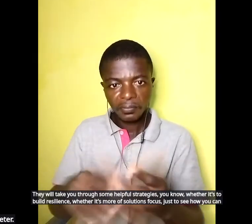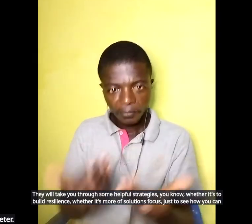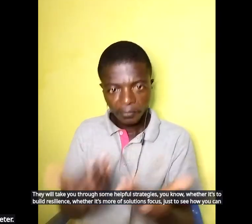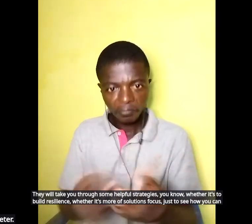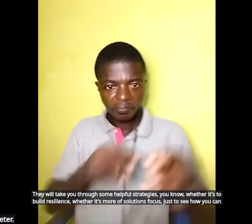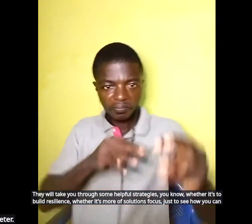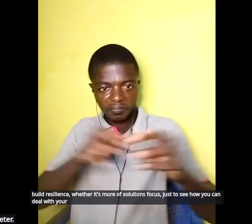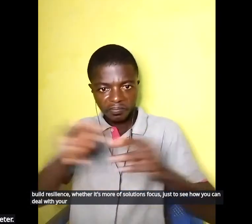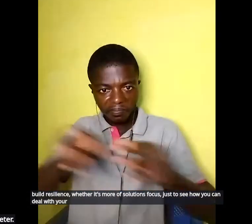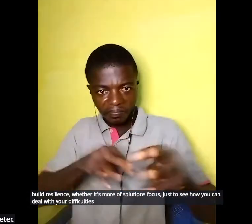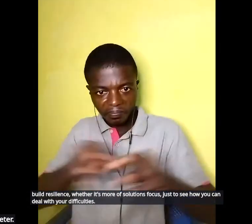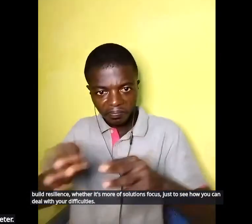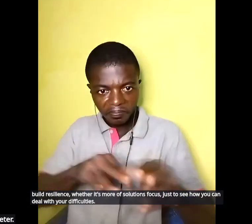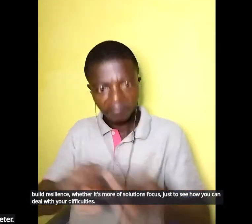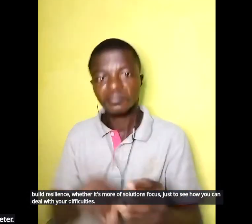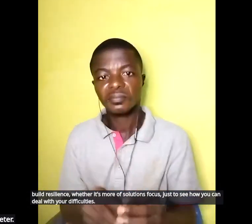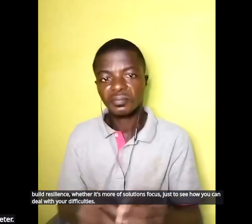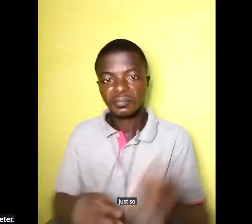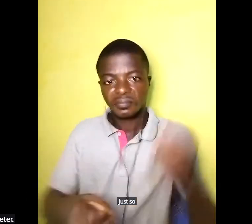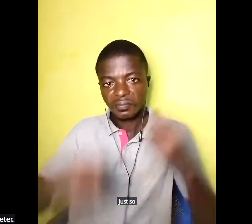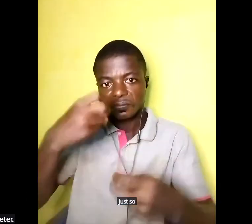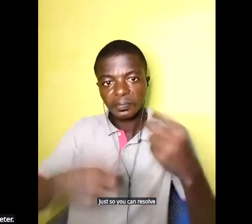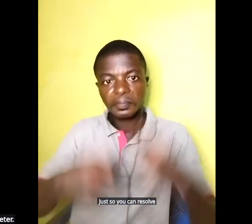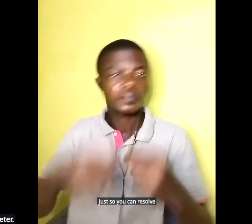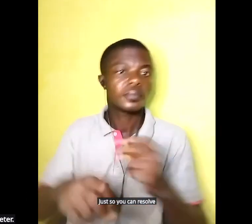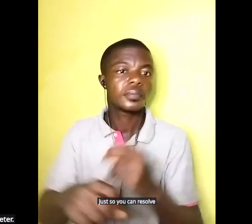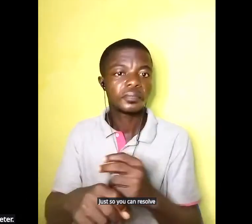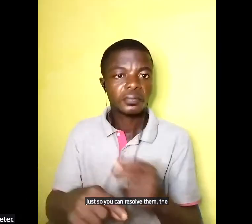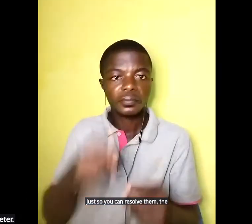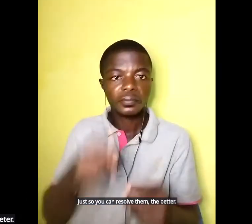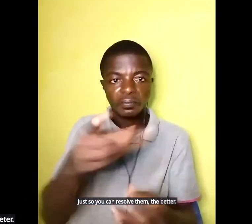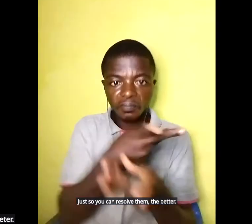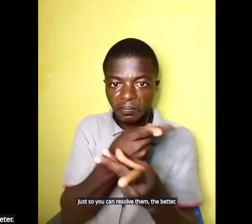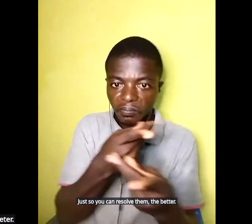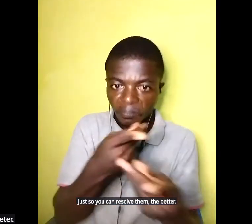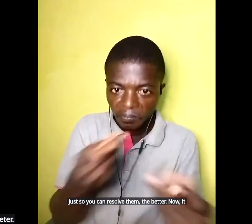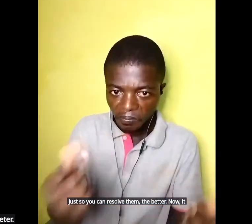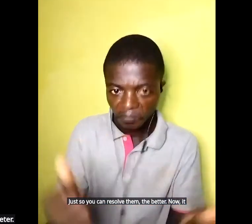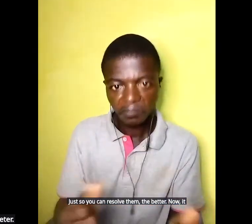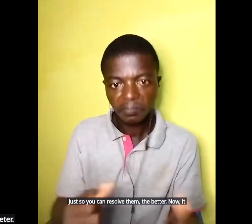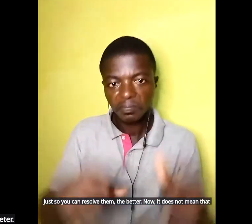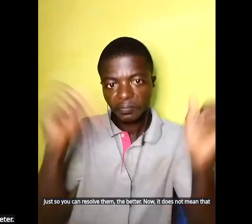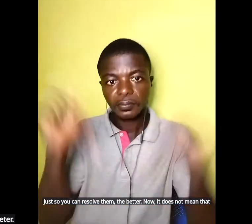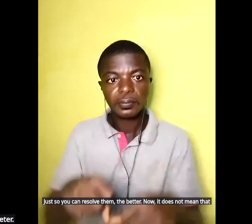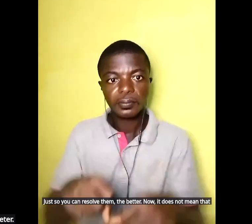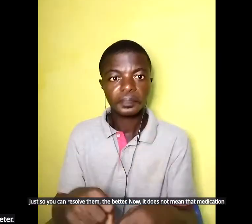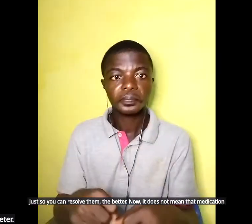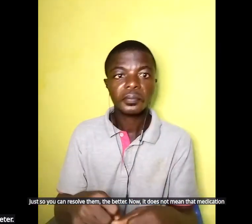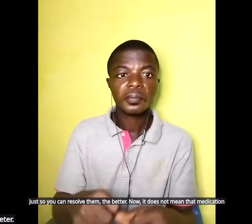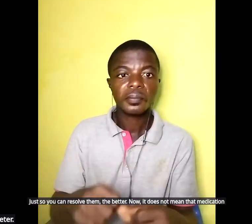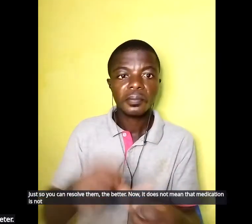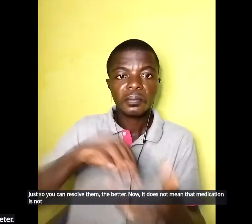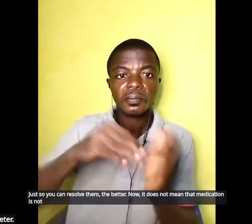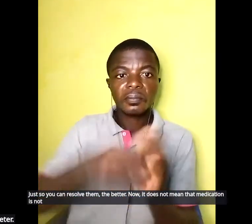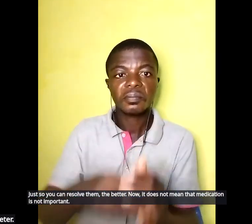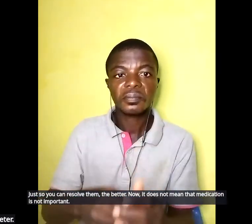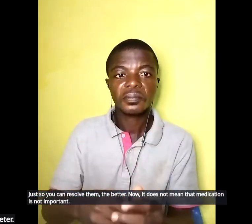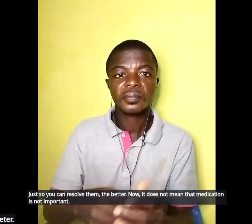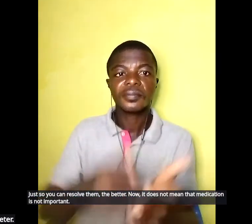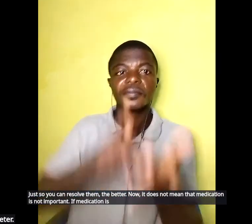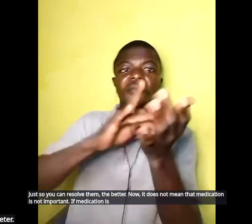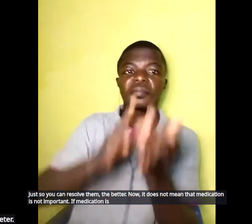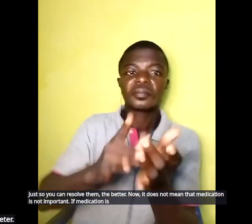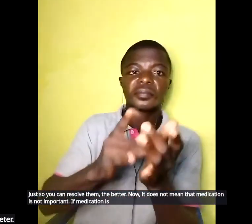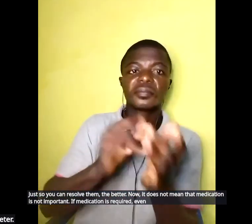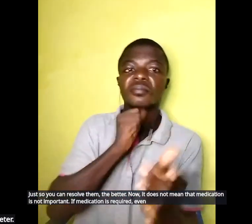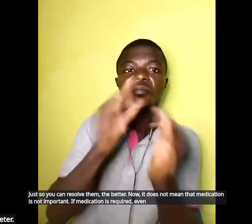with your difficulties, just so you can resolve them the better. Now, it does not mean that medication is not important. If medication is required, even